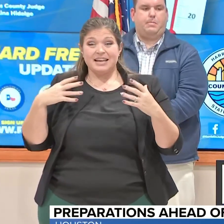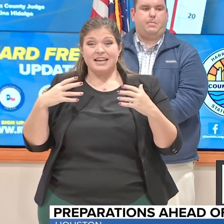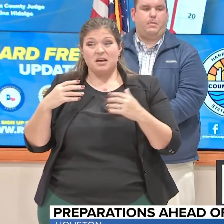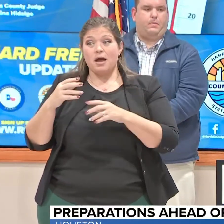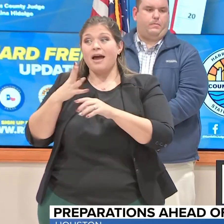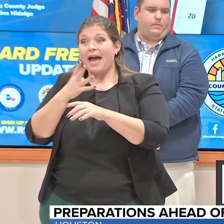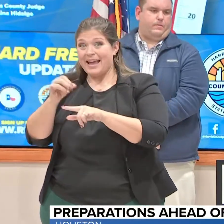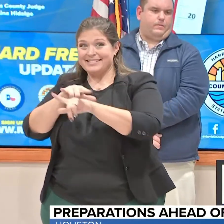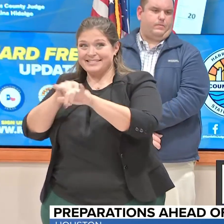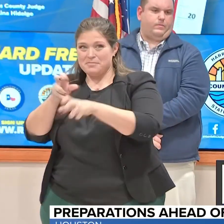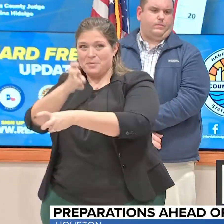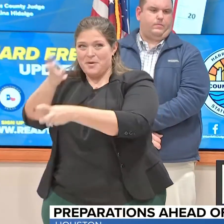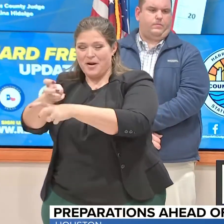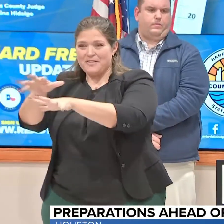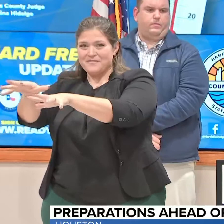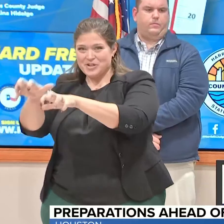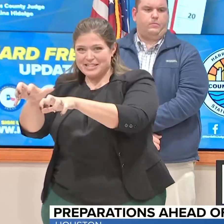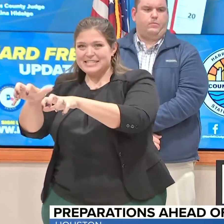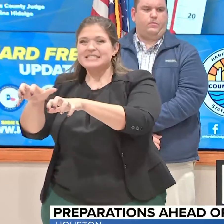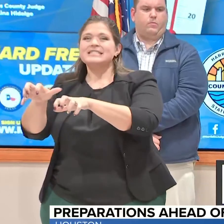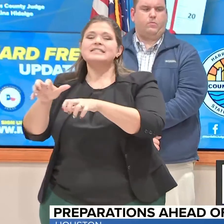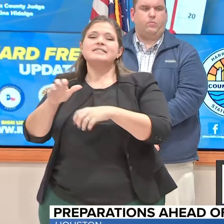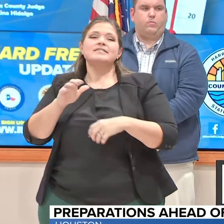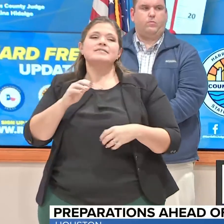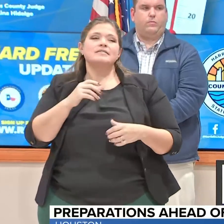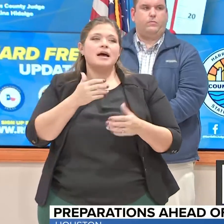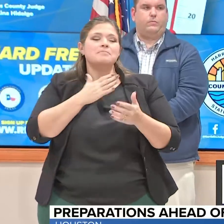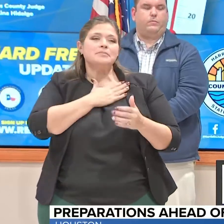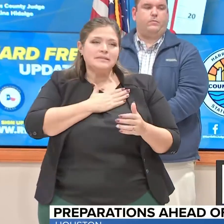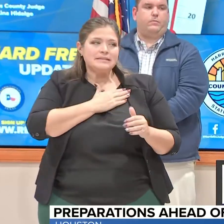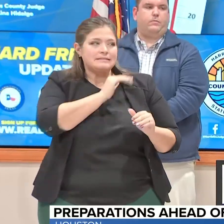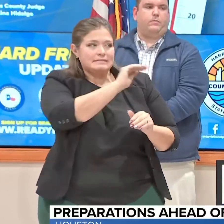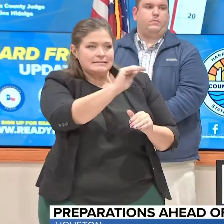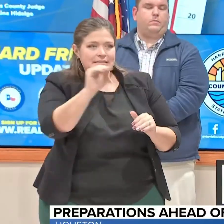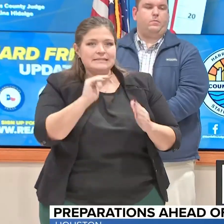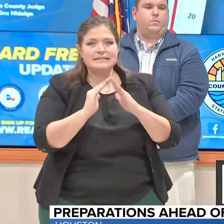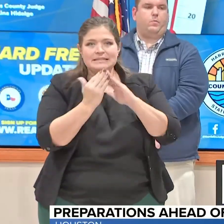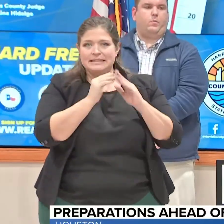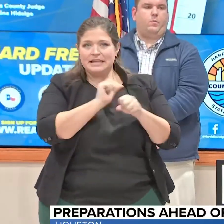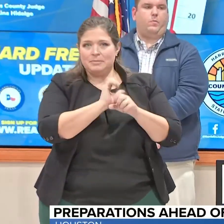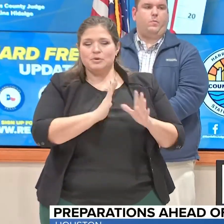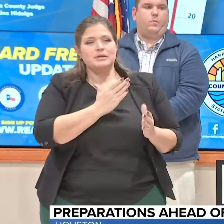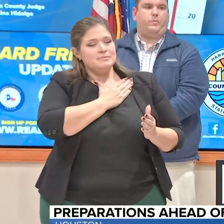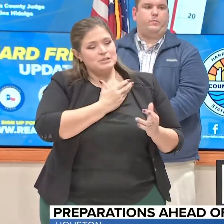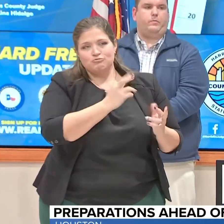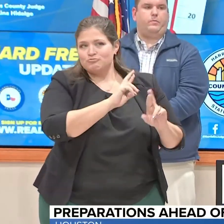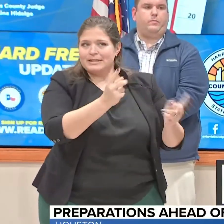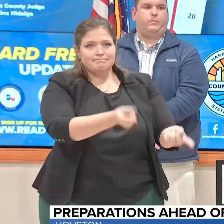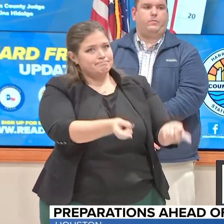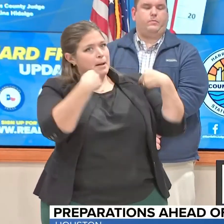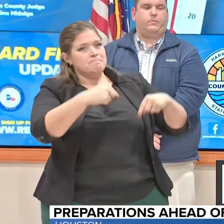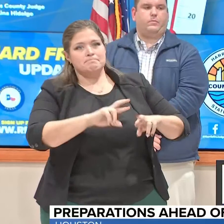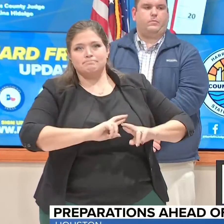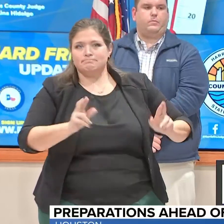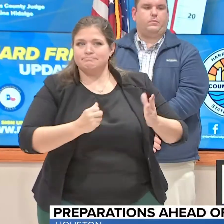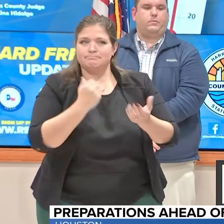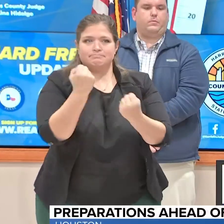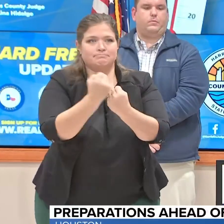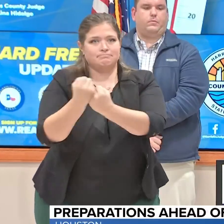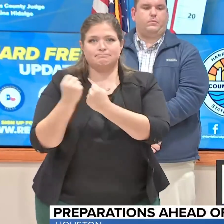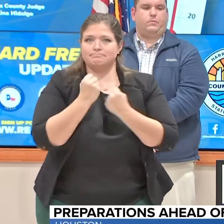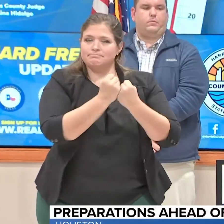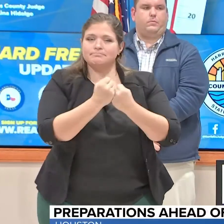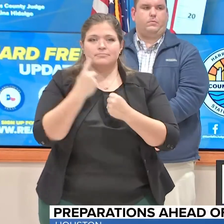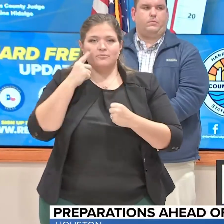hard freeze that we're expecting Madison City employees to kind of be ready to go to make sure that the people in